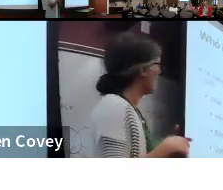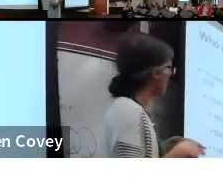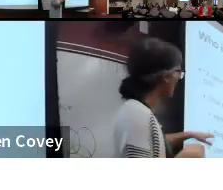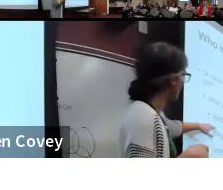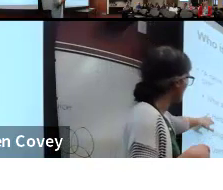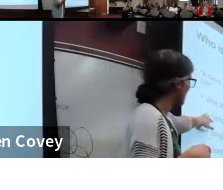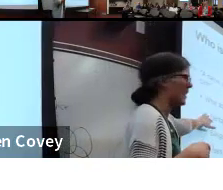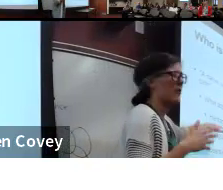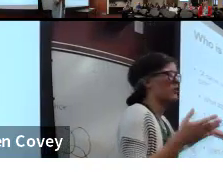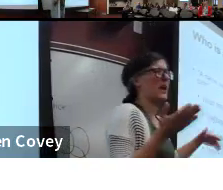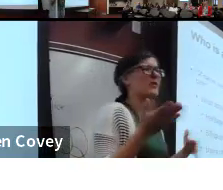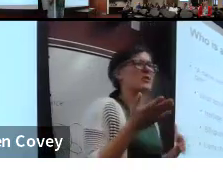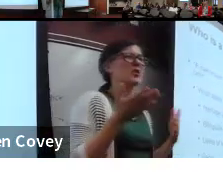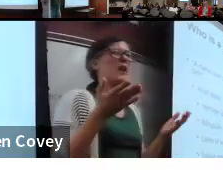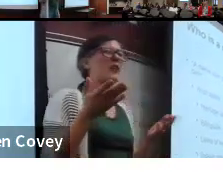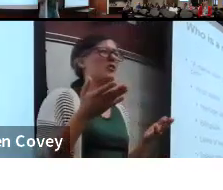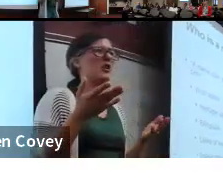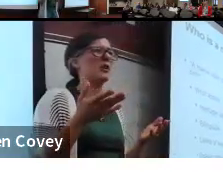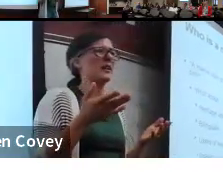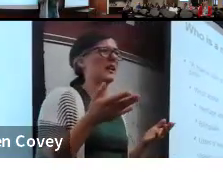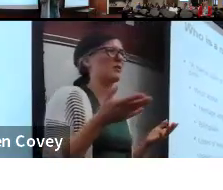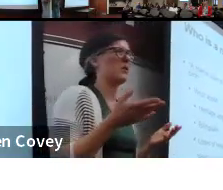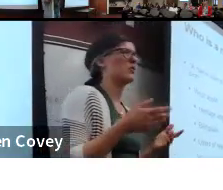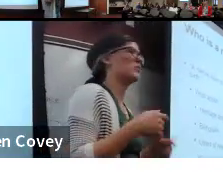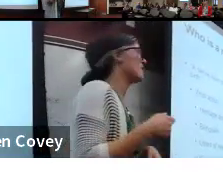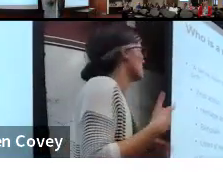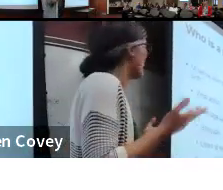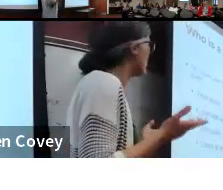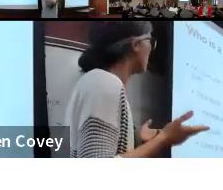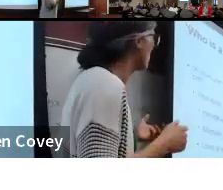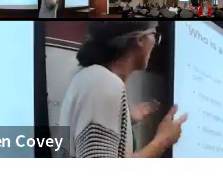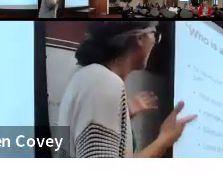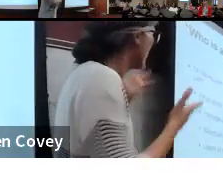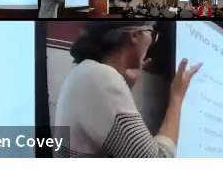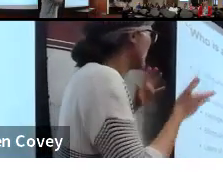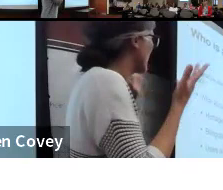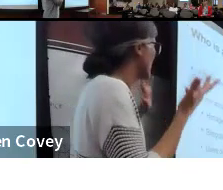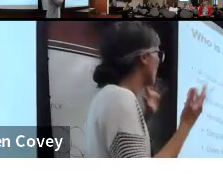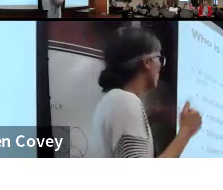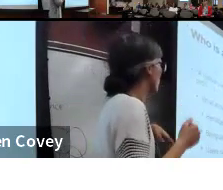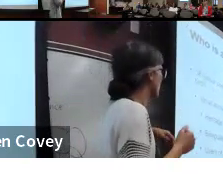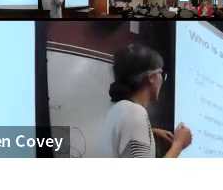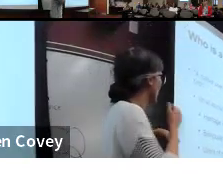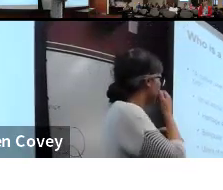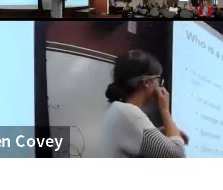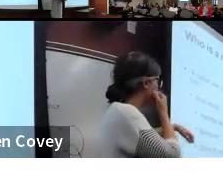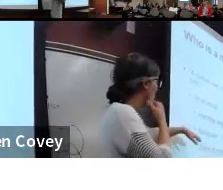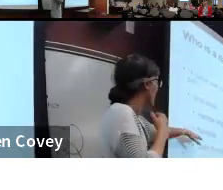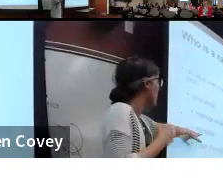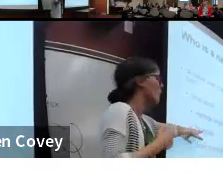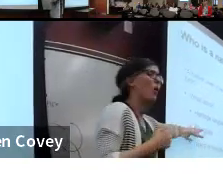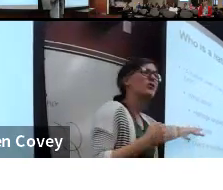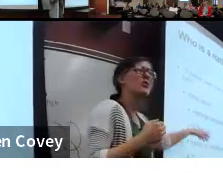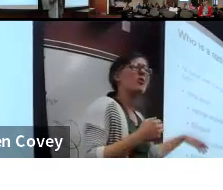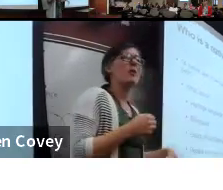speakers. But in some of their language behaviors, they don't actually look like native speakers. So that's a potential problem for this idea of who's a native language